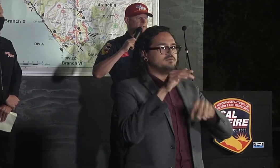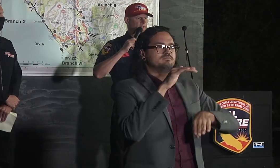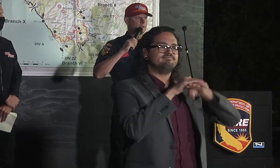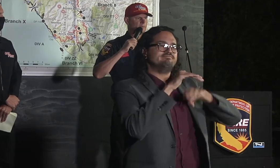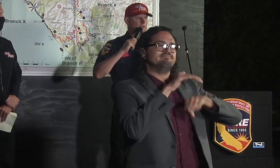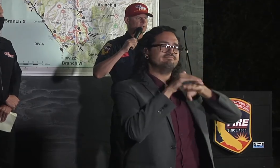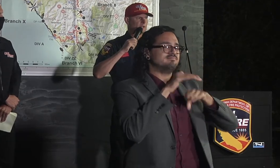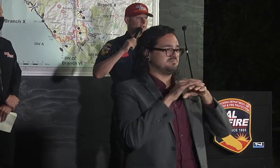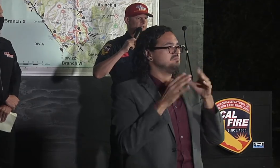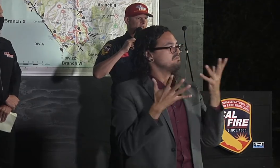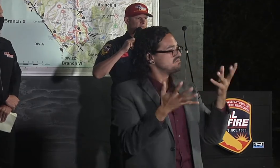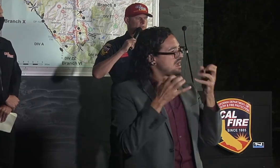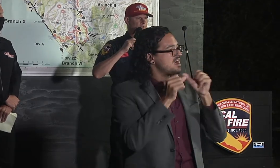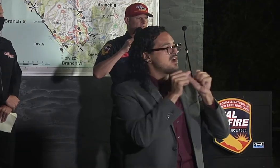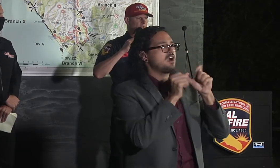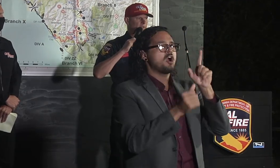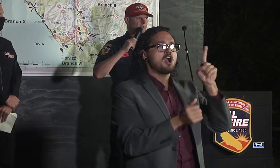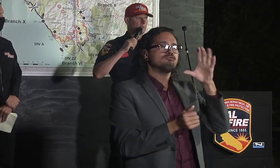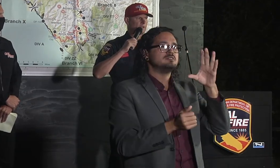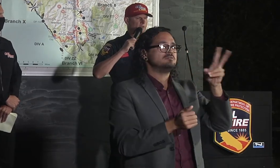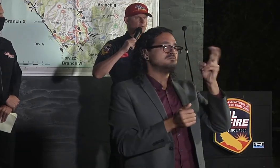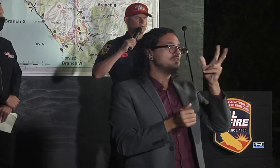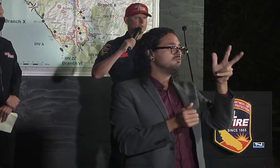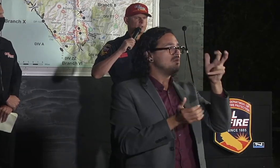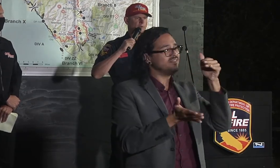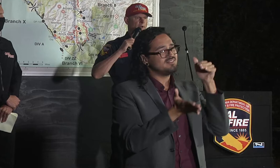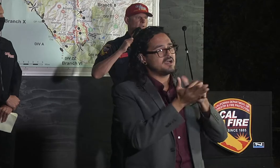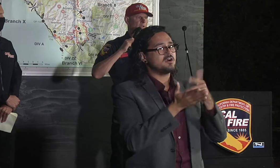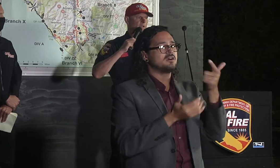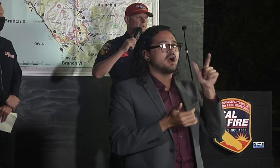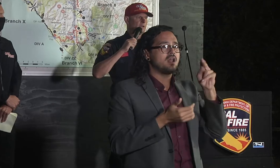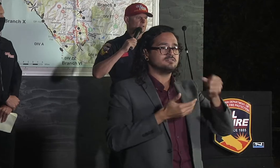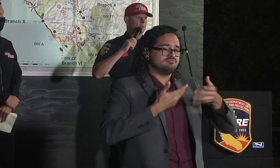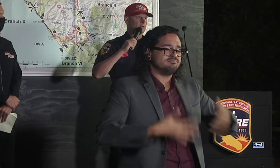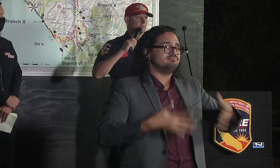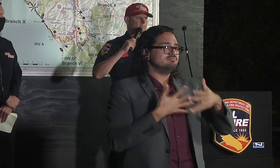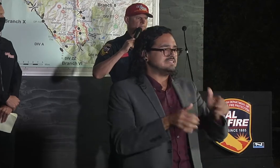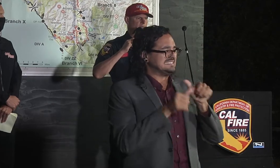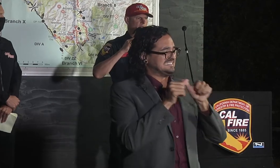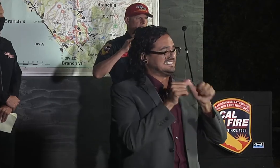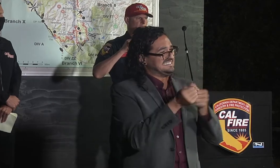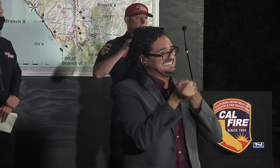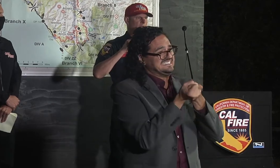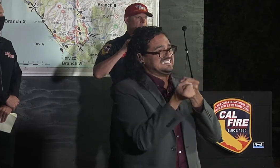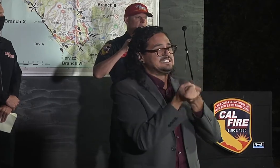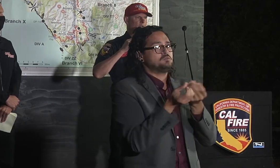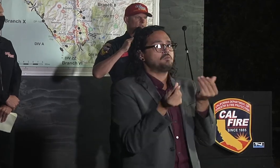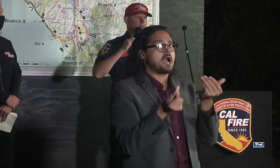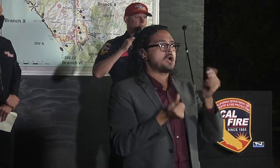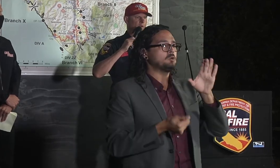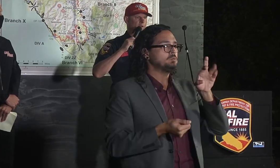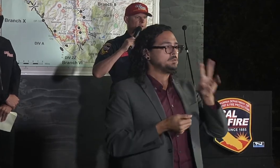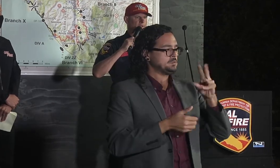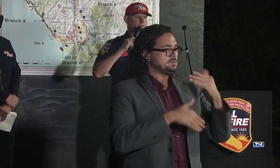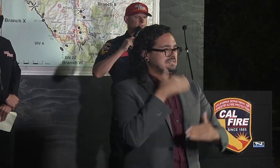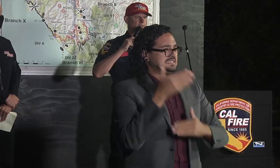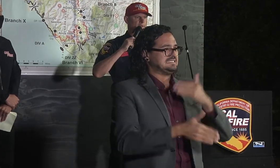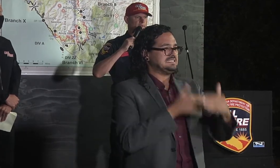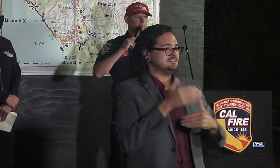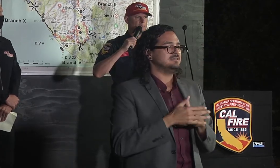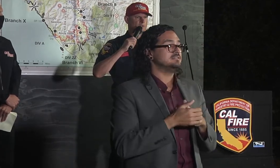support the mission and the helping the crews on the ground to get another day closer to